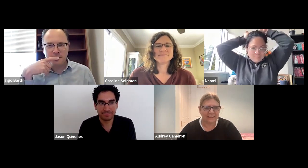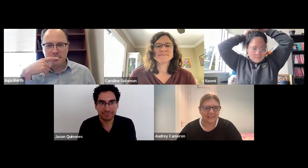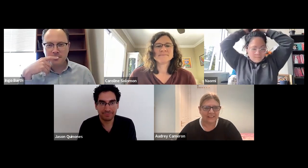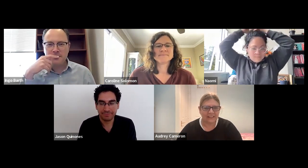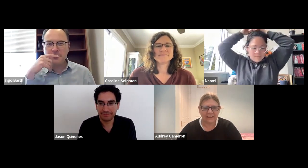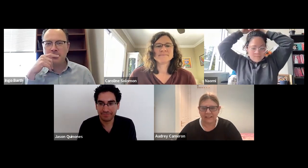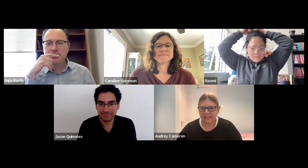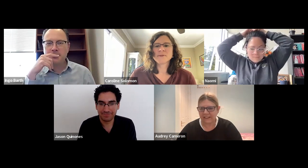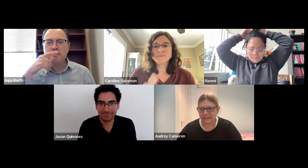Did you have things prepared?